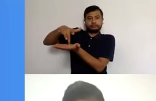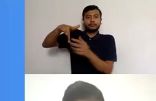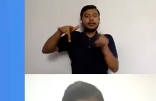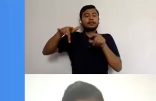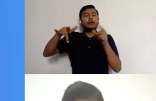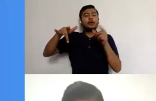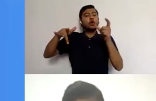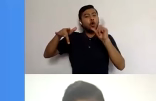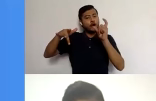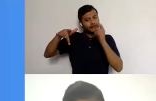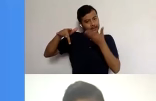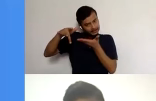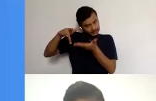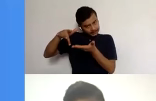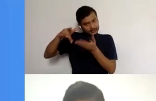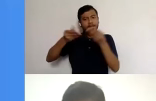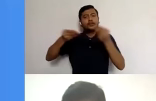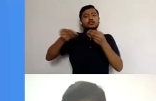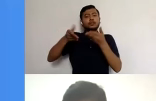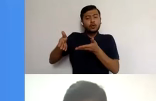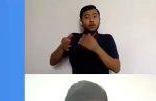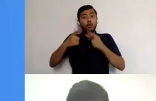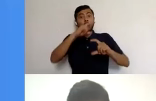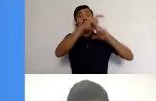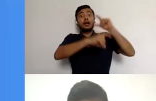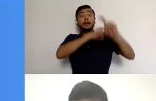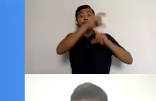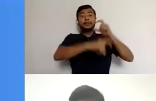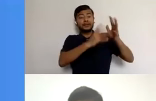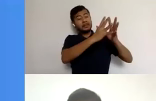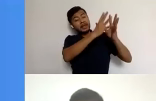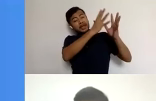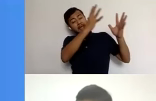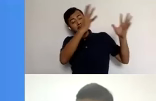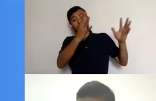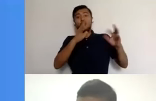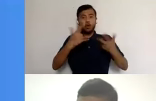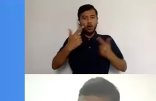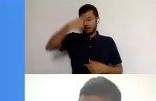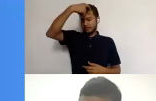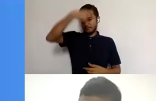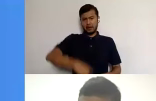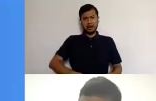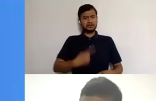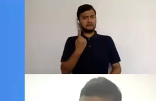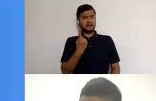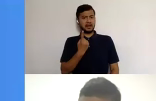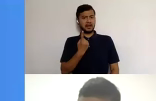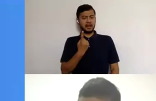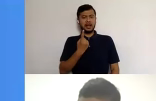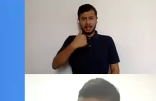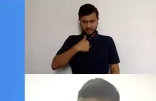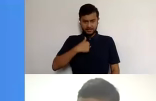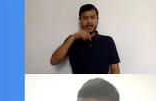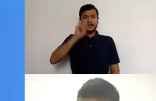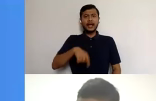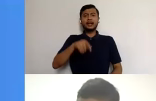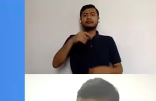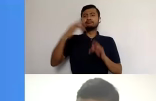large enterprise or an individual user or they can enable their APs to connect to many, many people